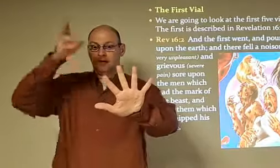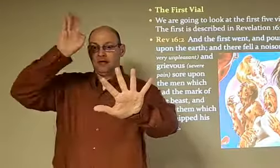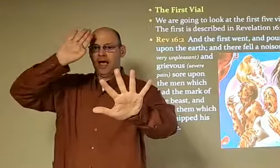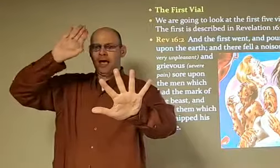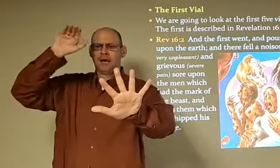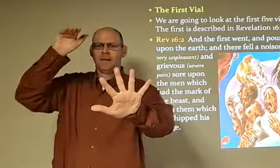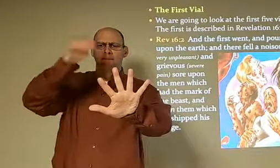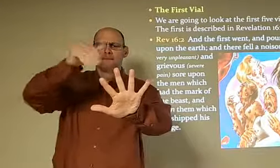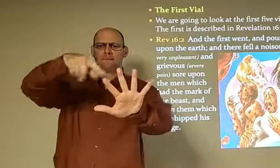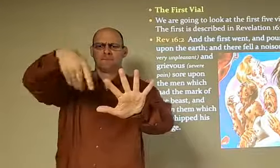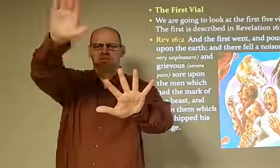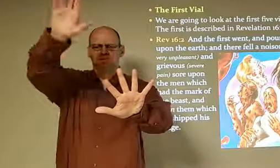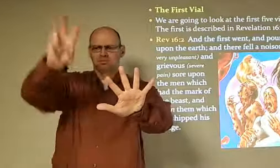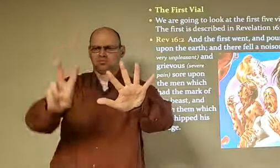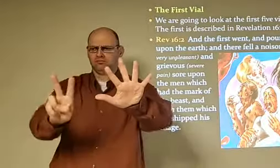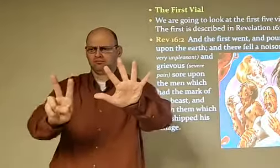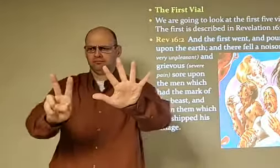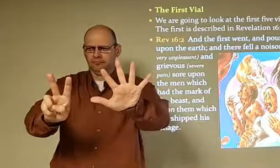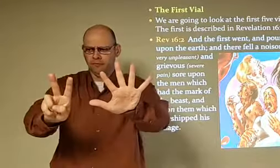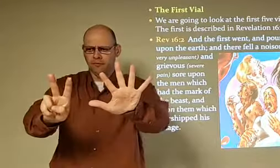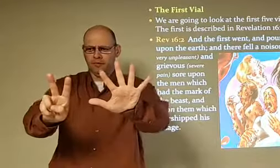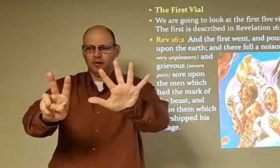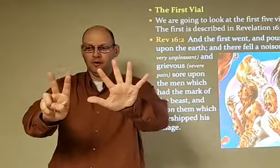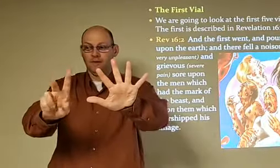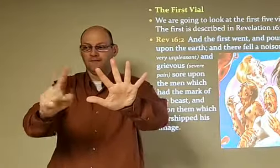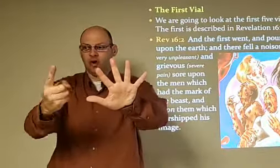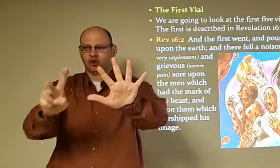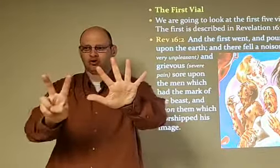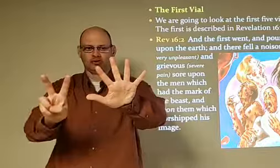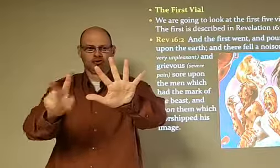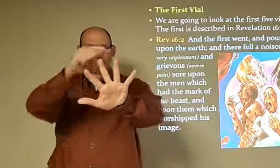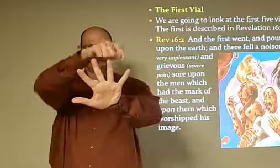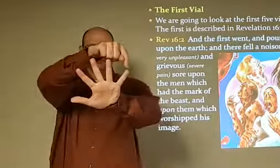angels. God tells them, go do your job.